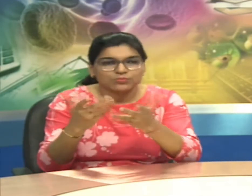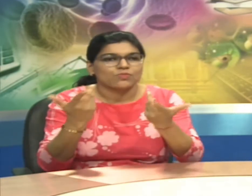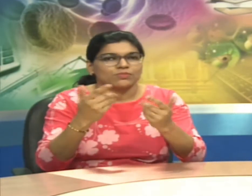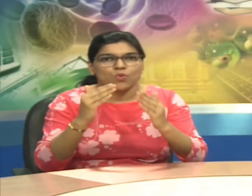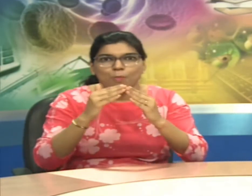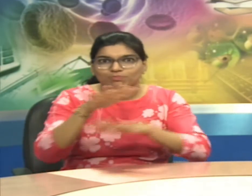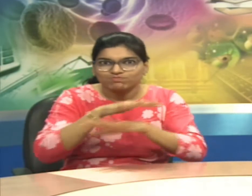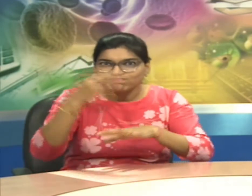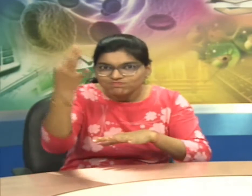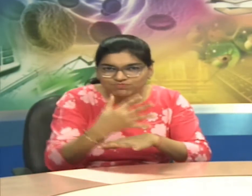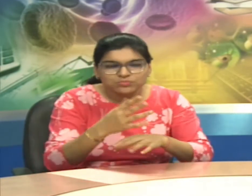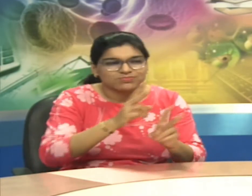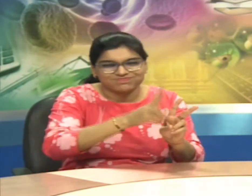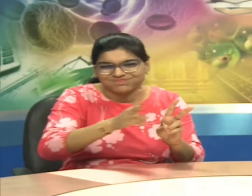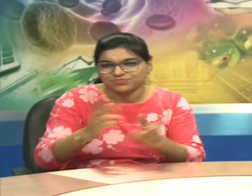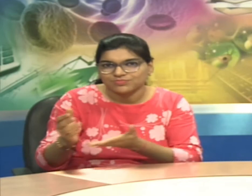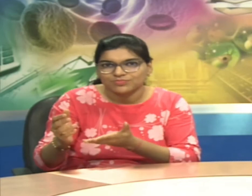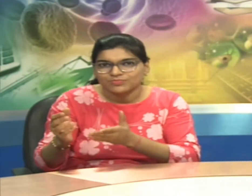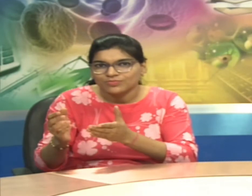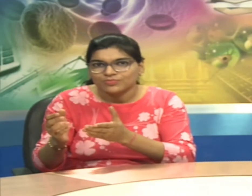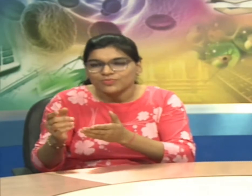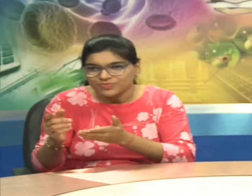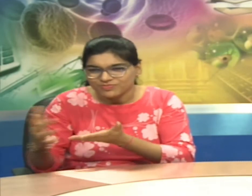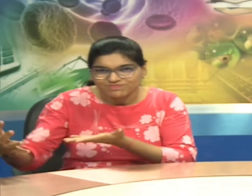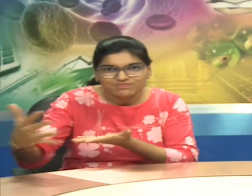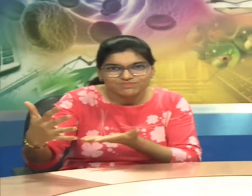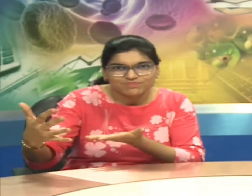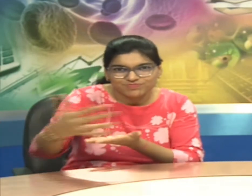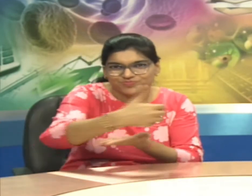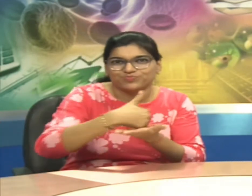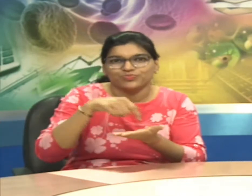some people who want home, gold.